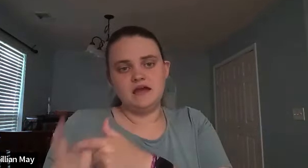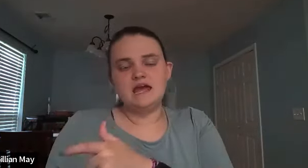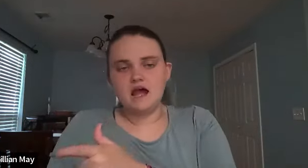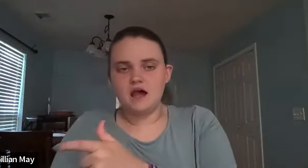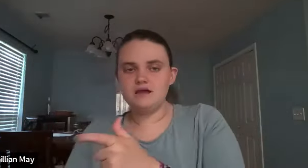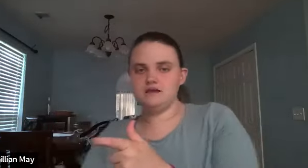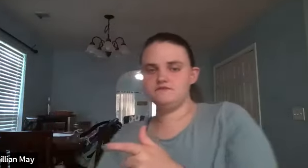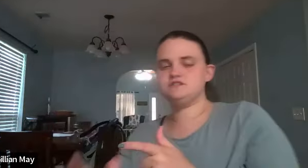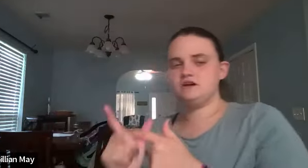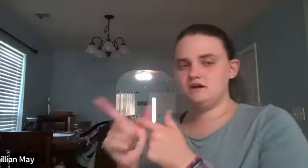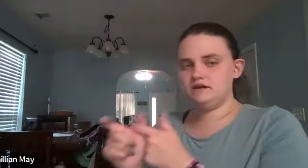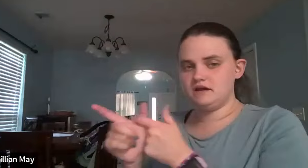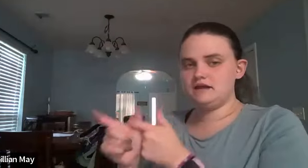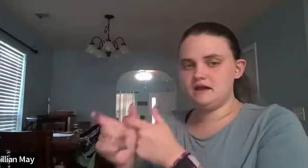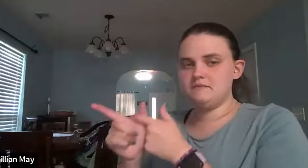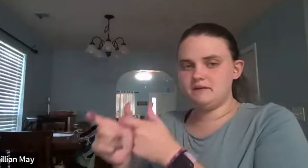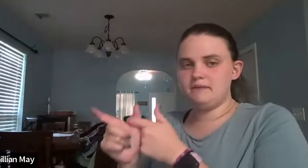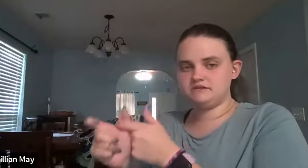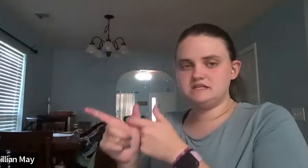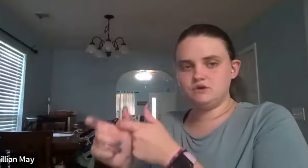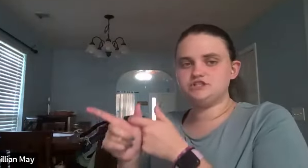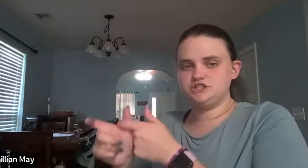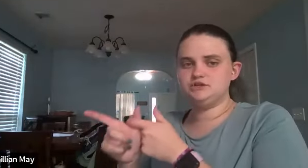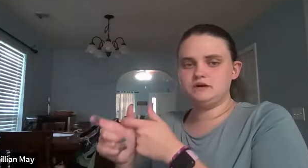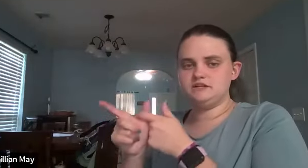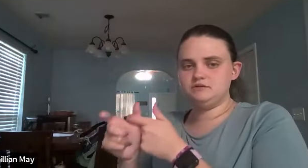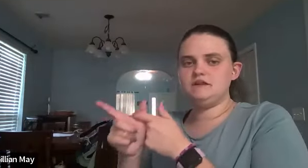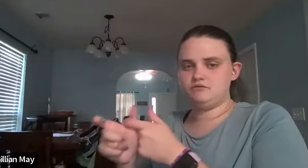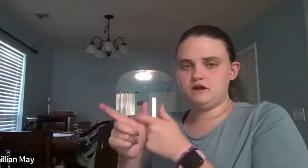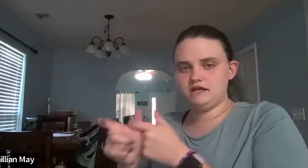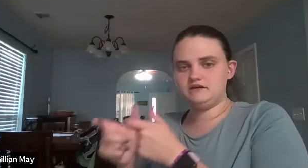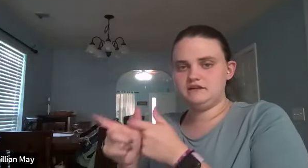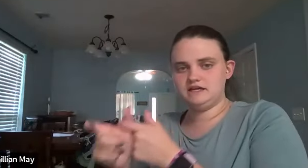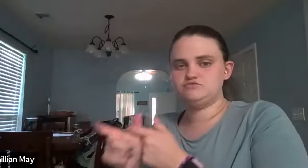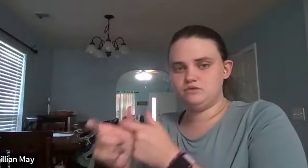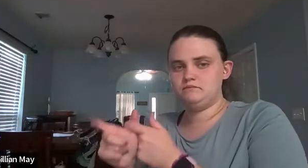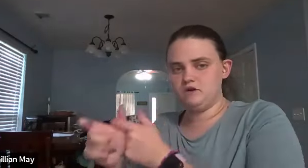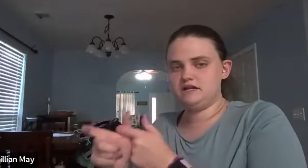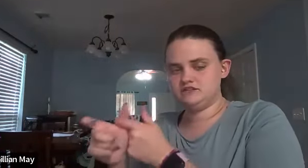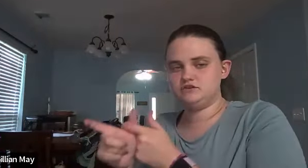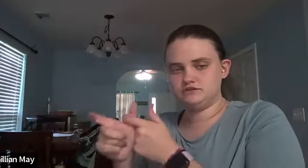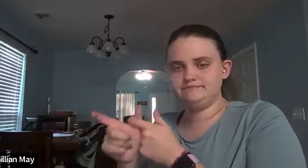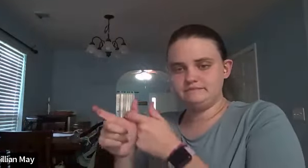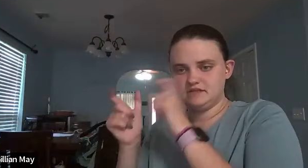And I kind of make a bouncing motion too when I do it, like running, like we're running in circles kind of